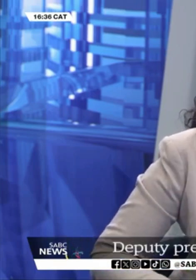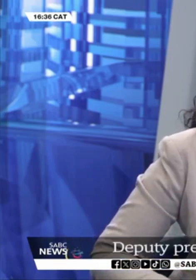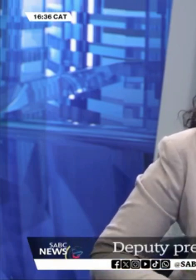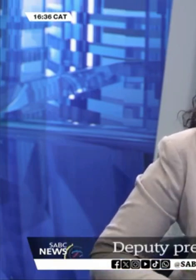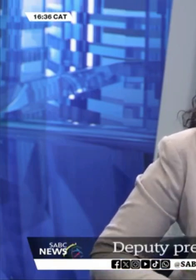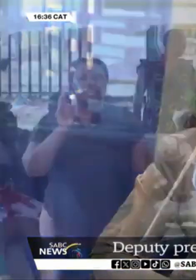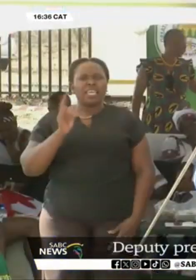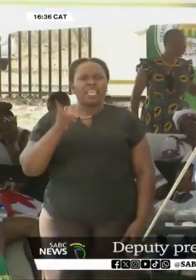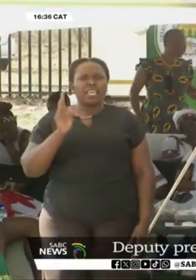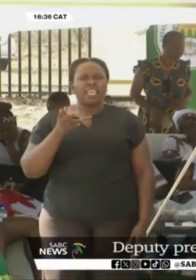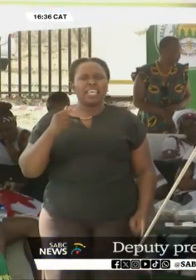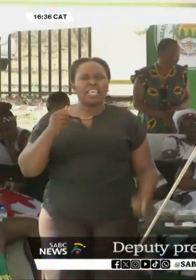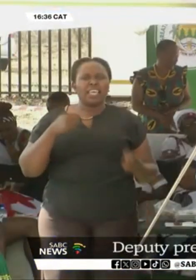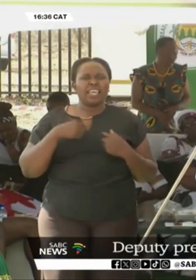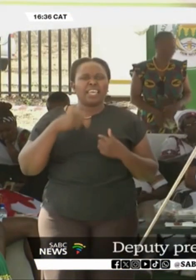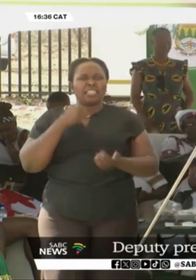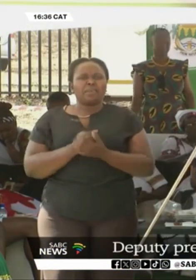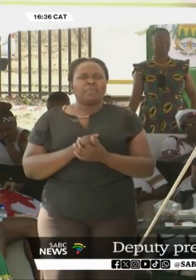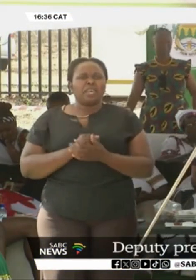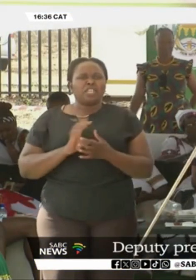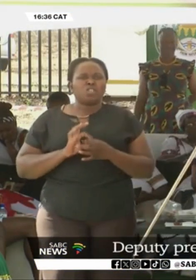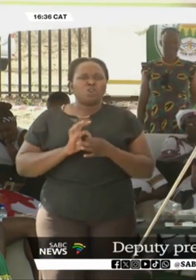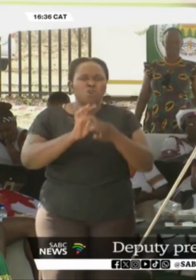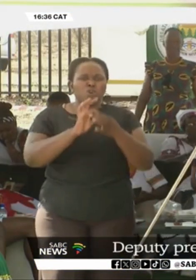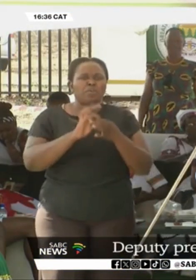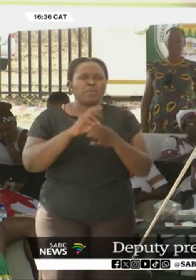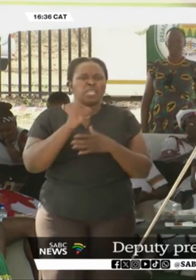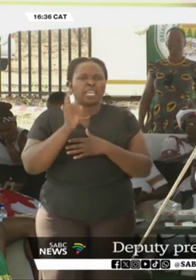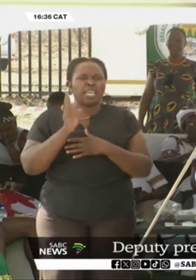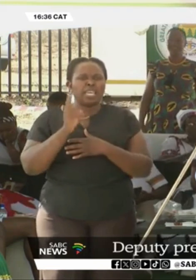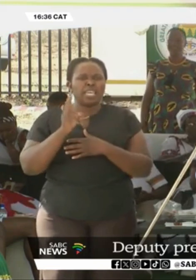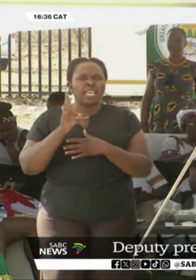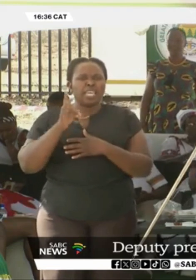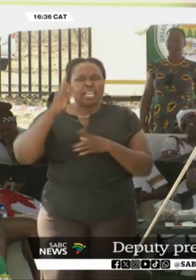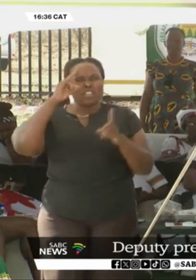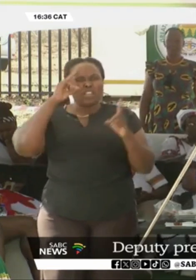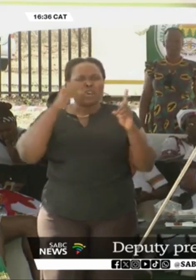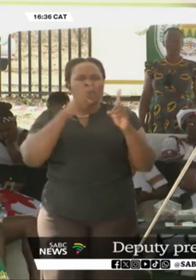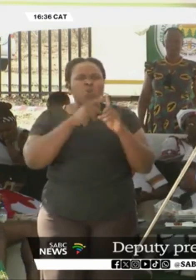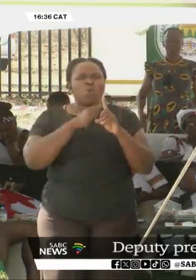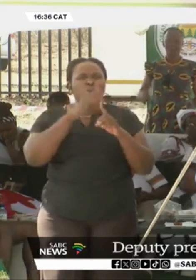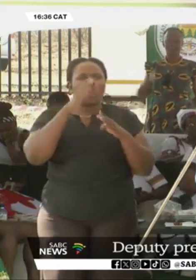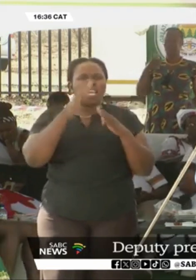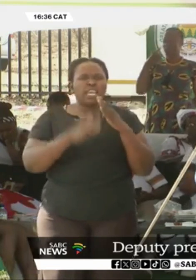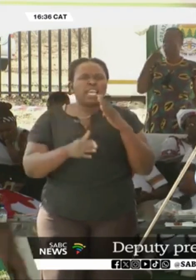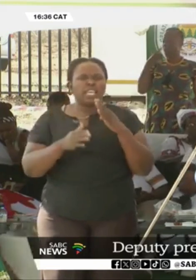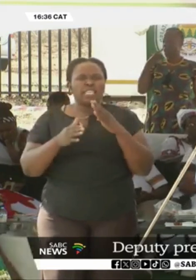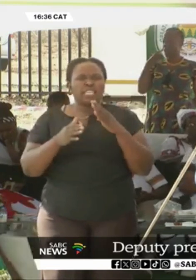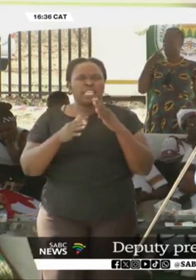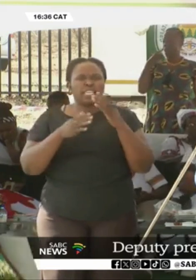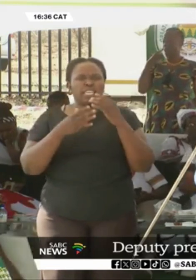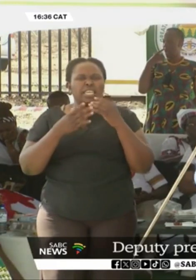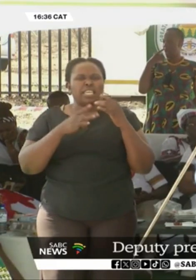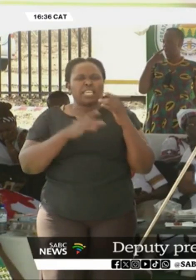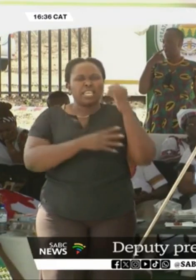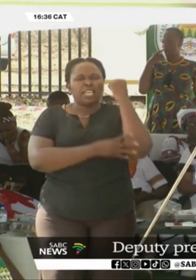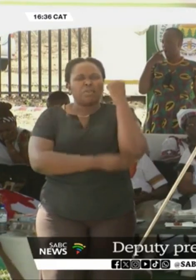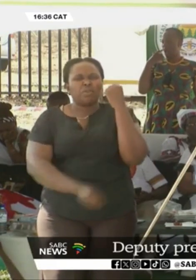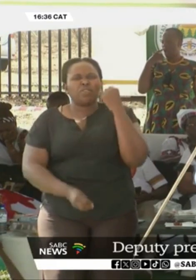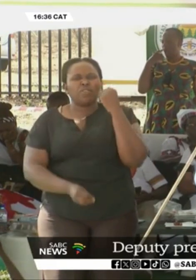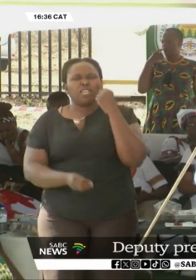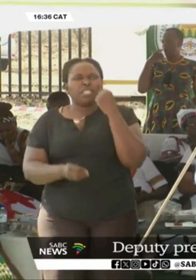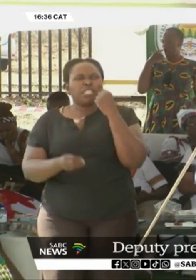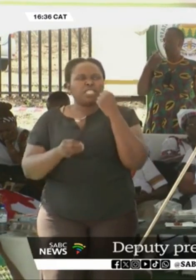he collapsed on the podium at the Mamitwa village outside Tzaneen in Limpopo. Mashatile was addressing the